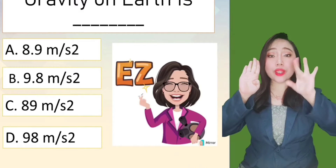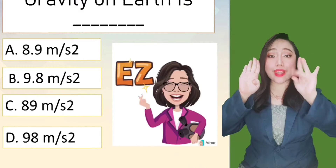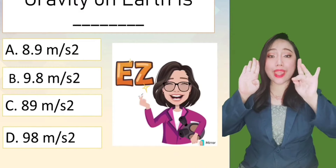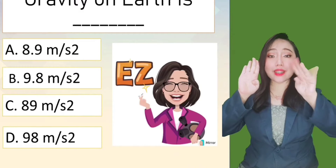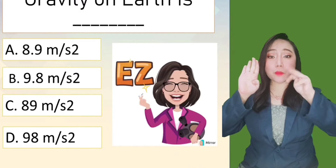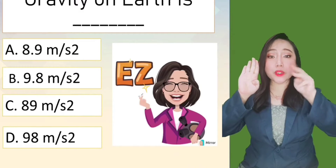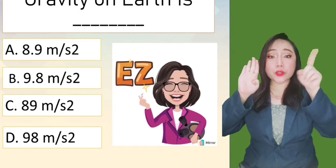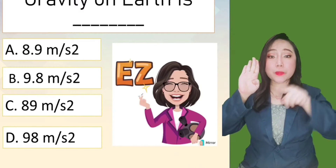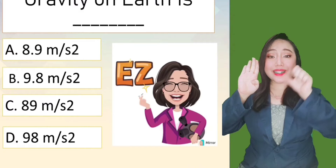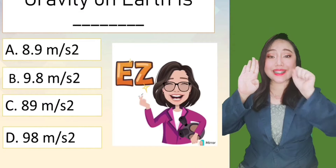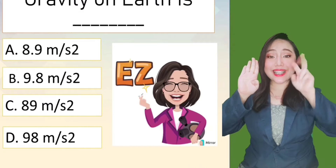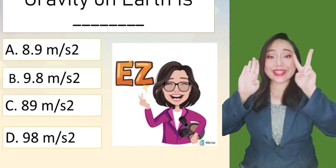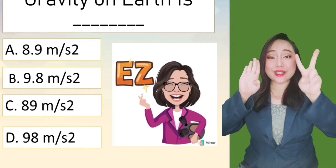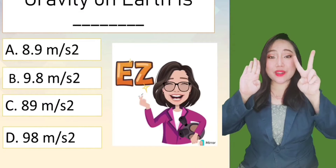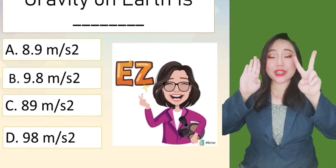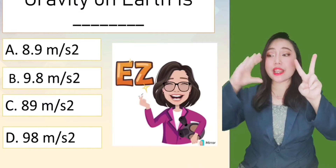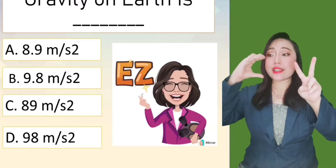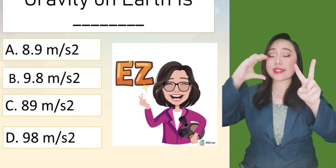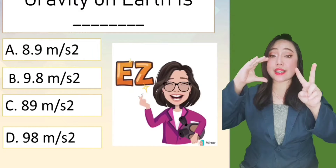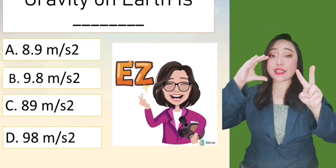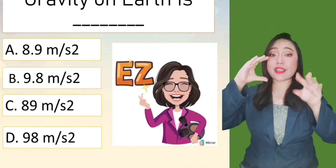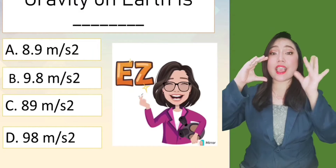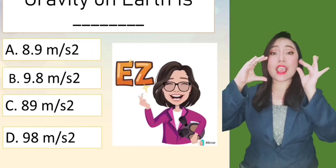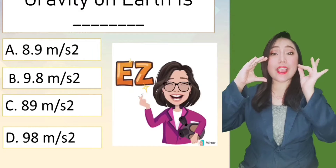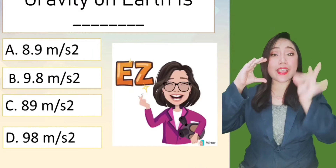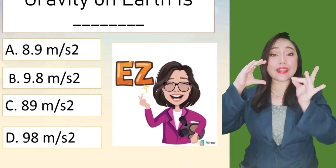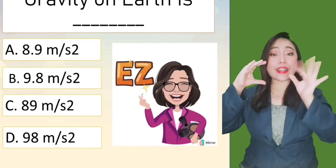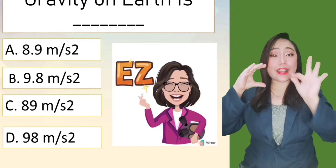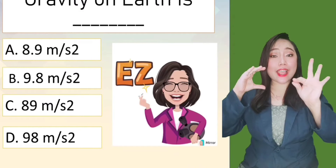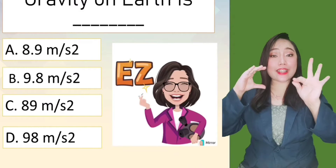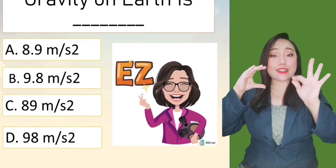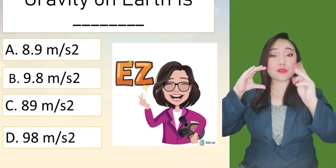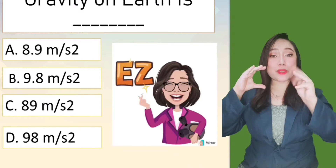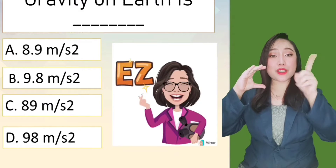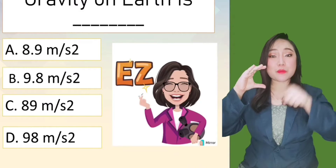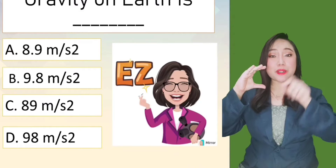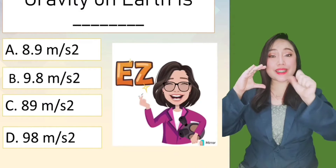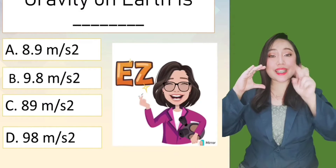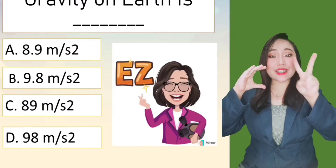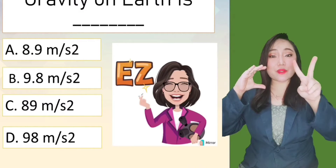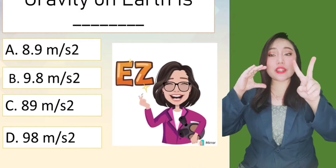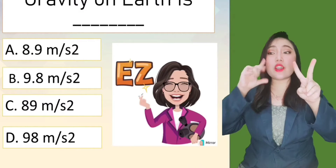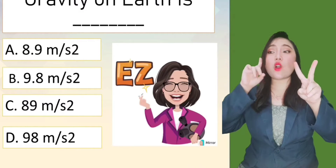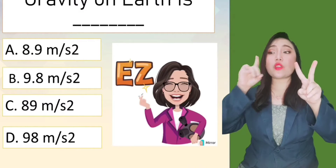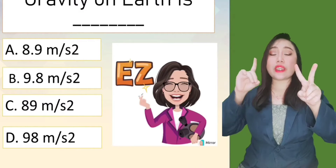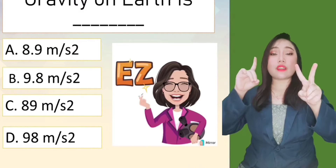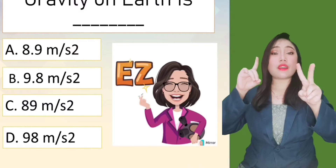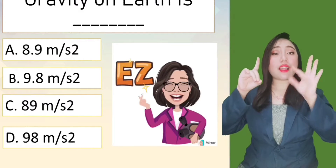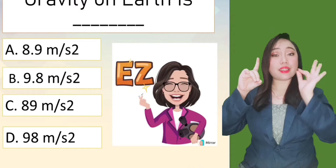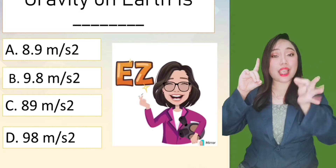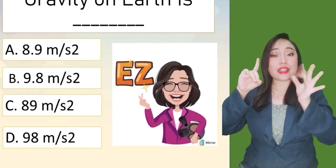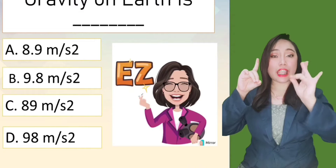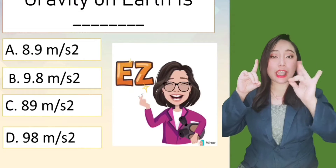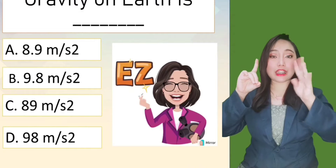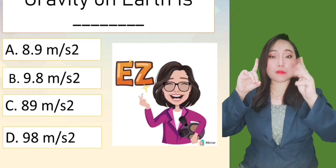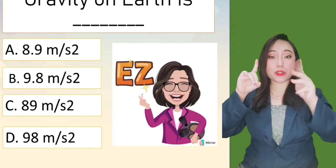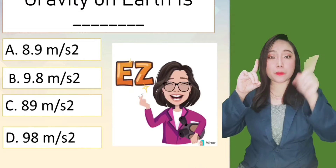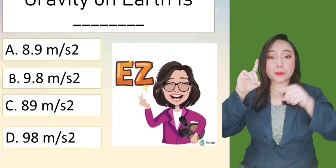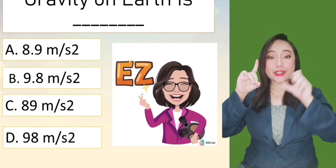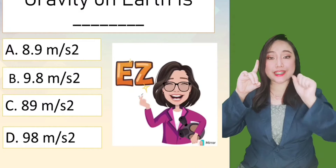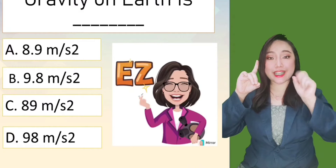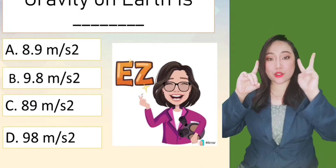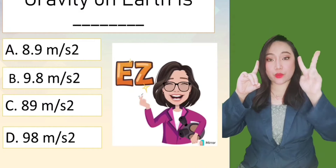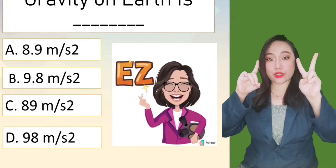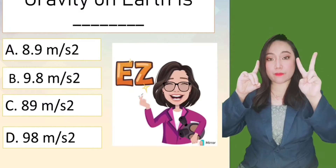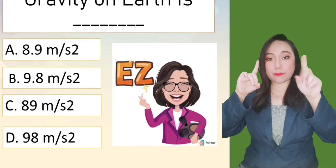B. 9.8 meter per second squared. C. 89 meter per second squared. D.